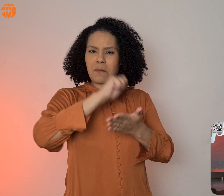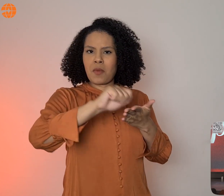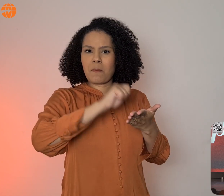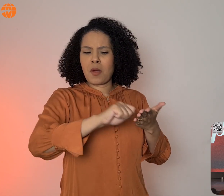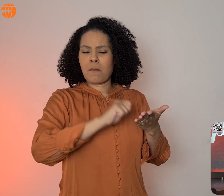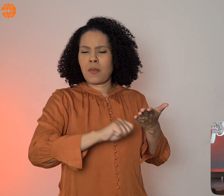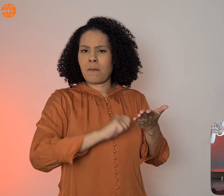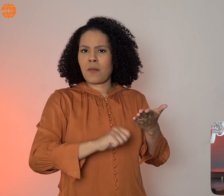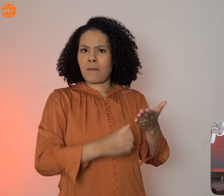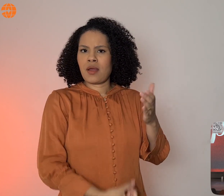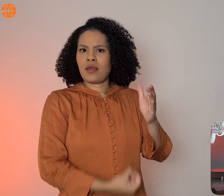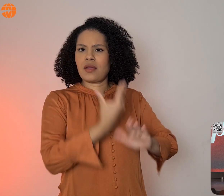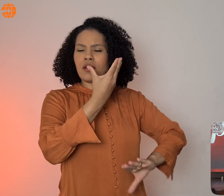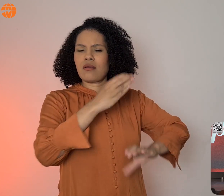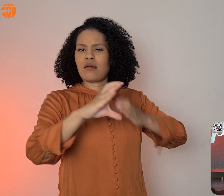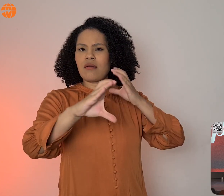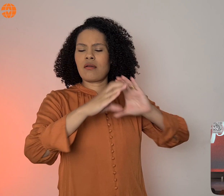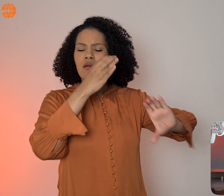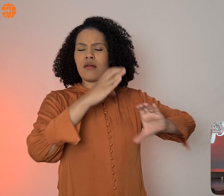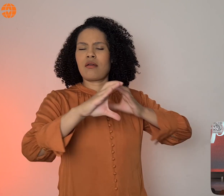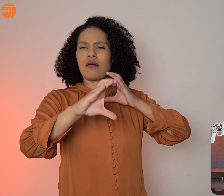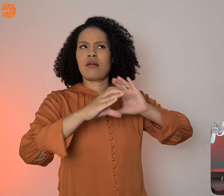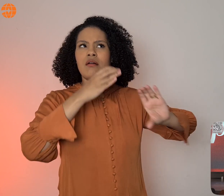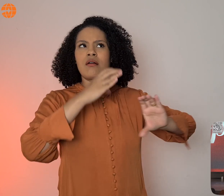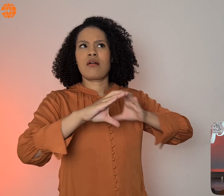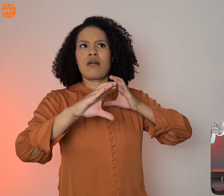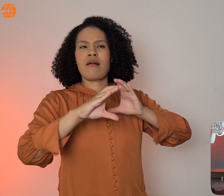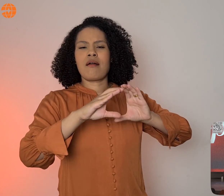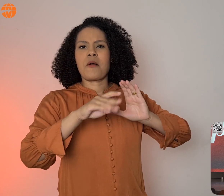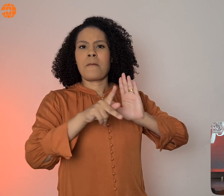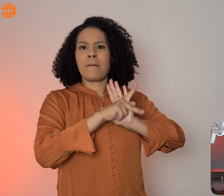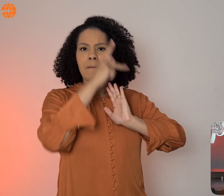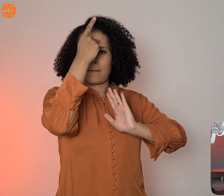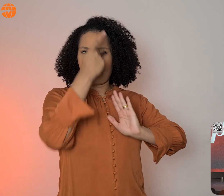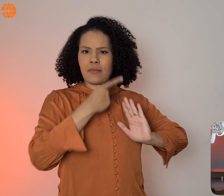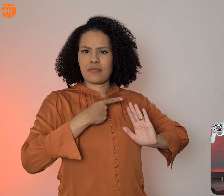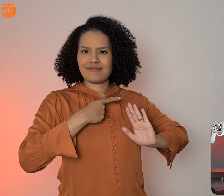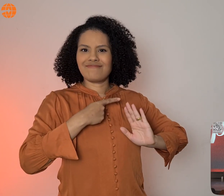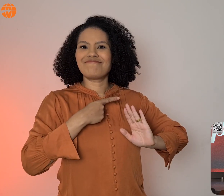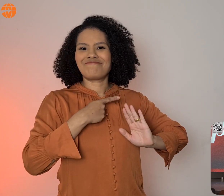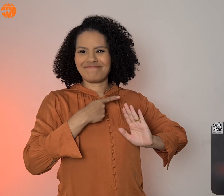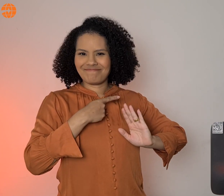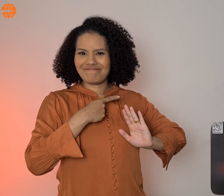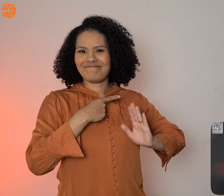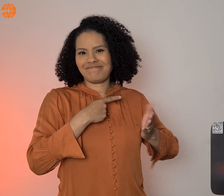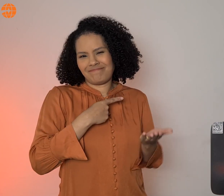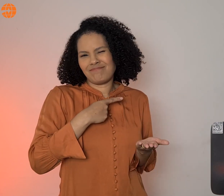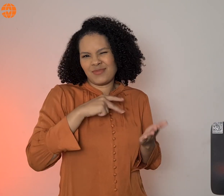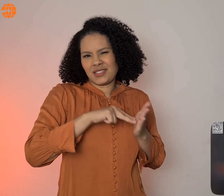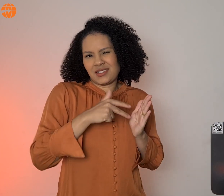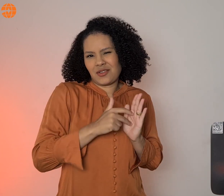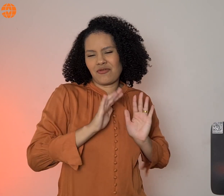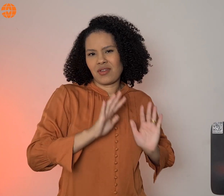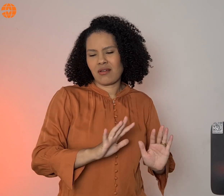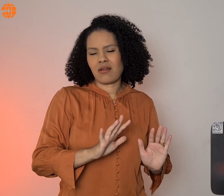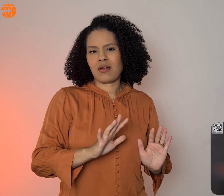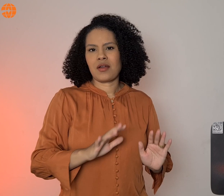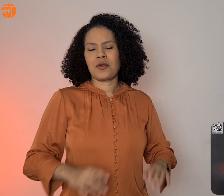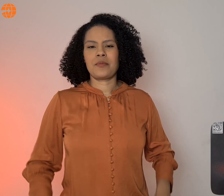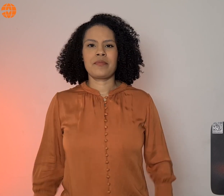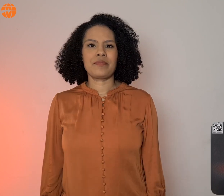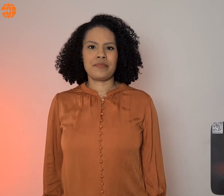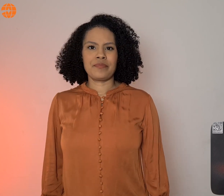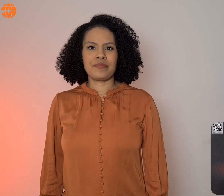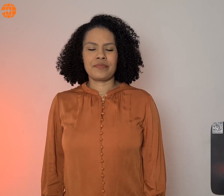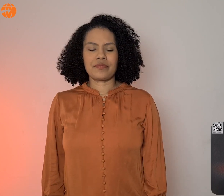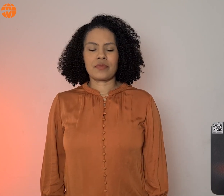It is a song to be sung to yourself. Uma canção para ser cantada para você mesmo, em outras palavras.